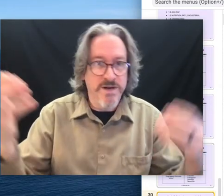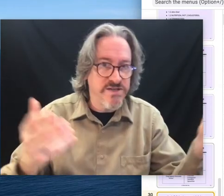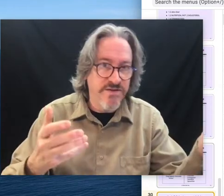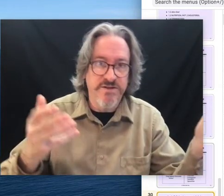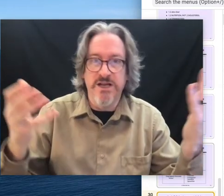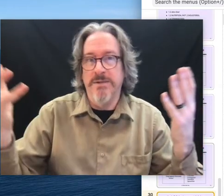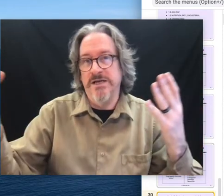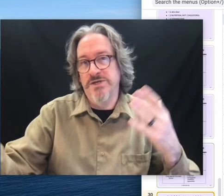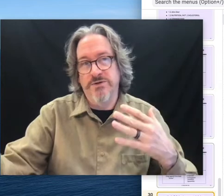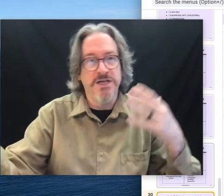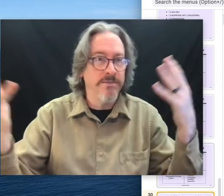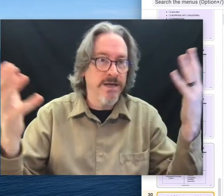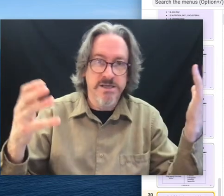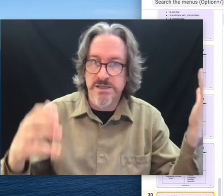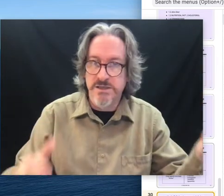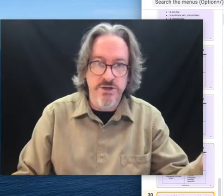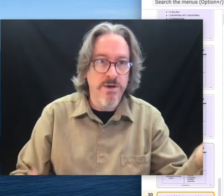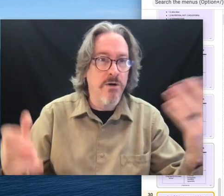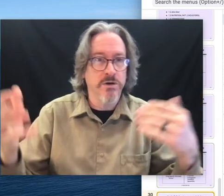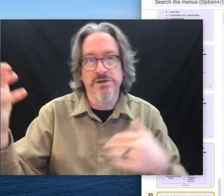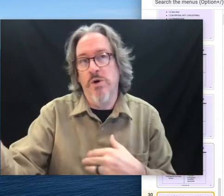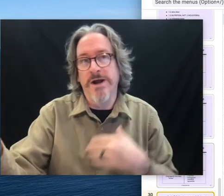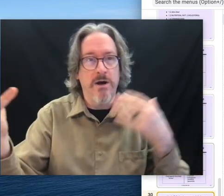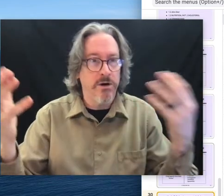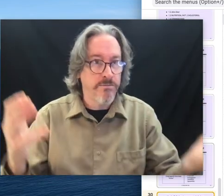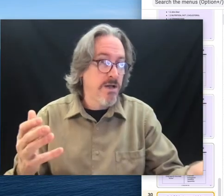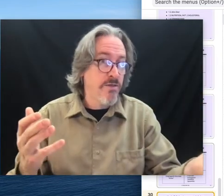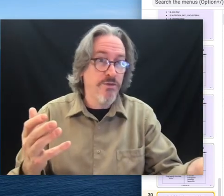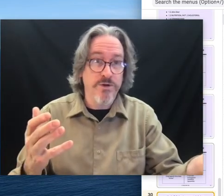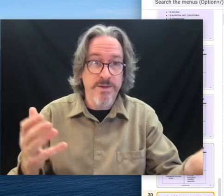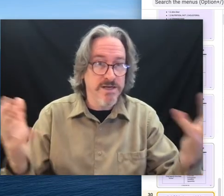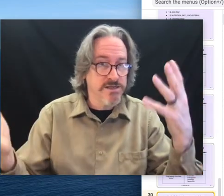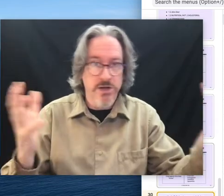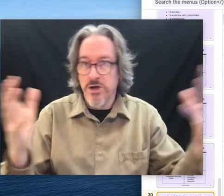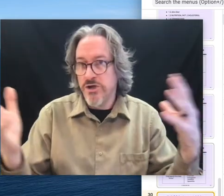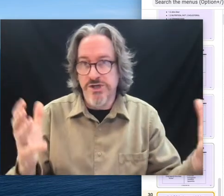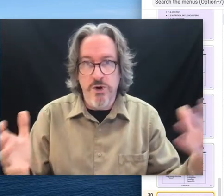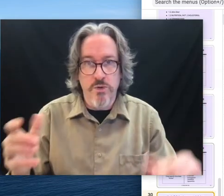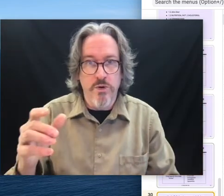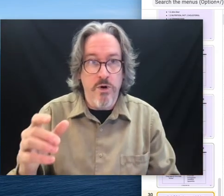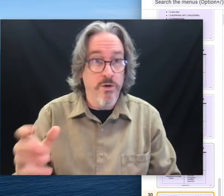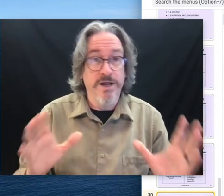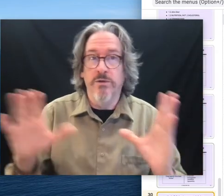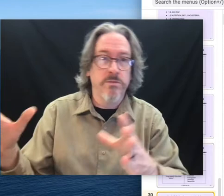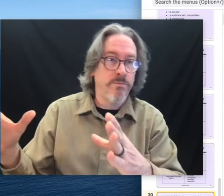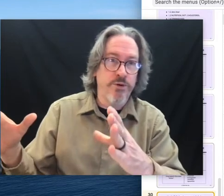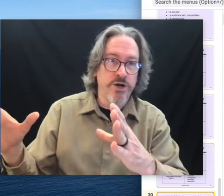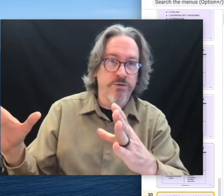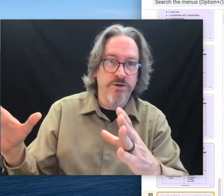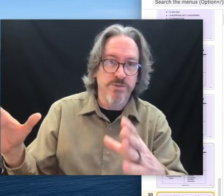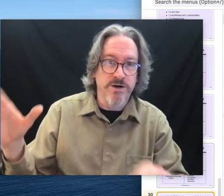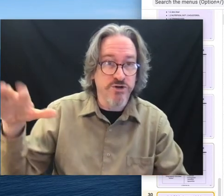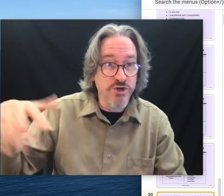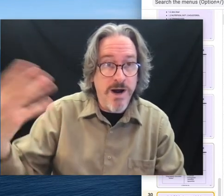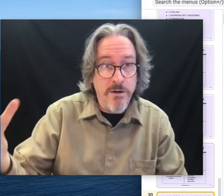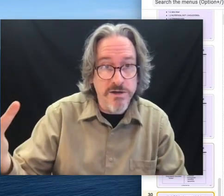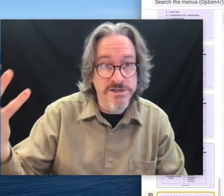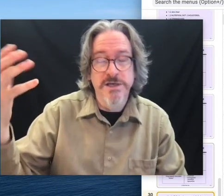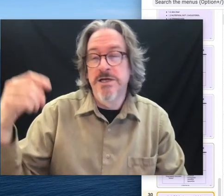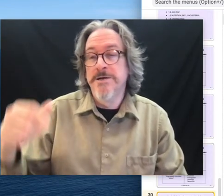12 minutes, 15 minutes, 13 minutes, 2 hours, 1 hour, 30 minutes. So, or, put it in your refrigerator for